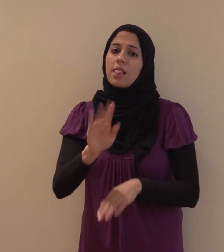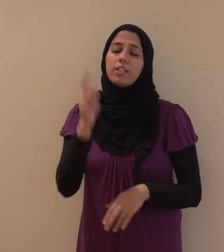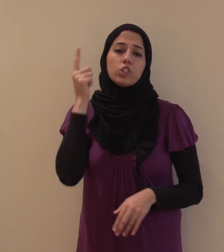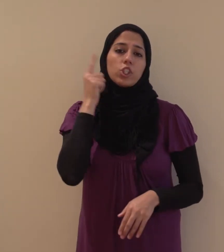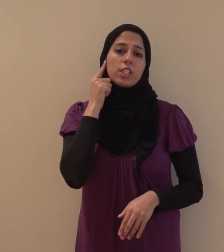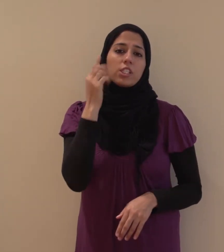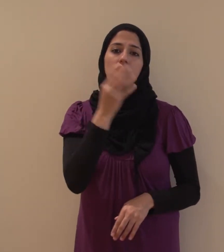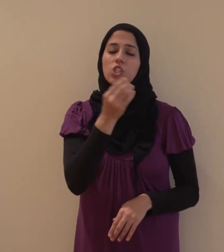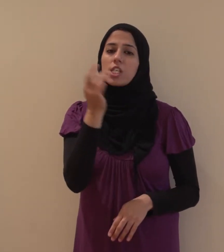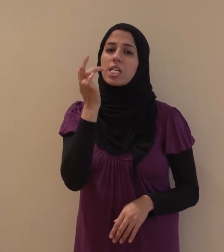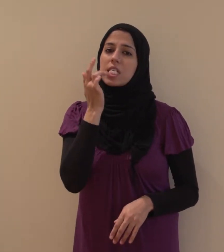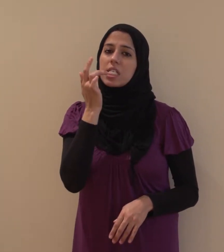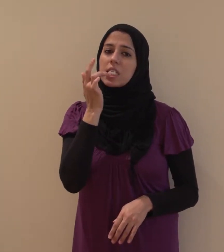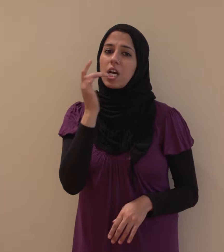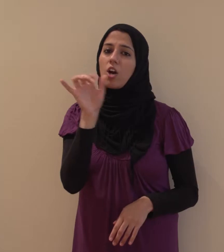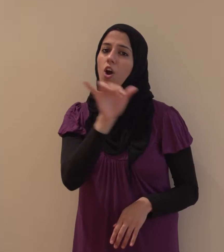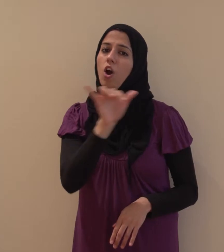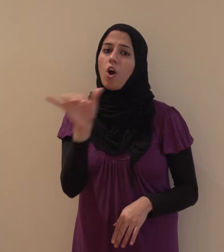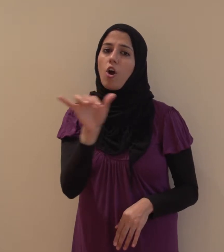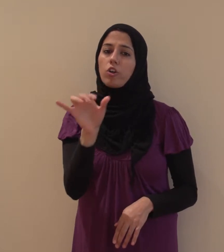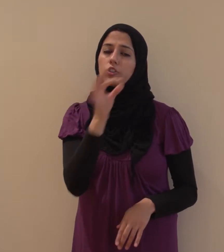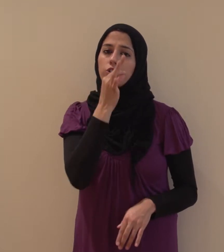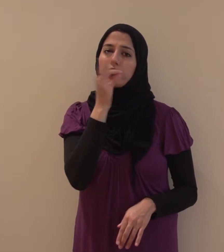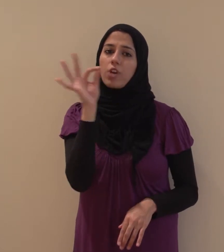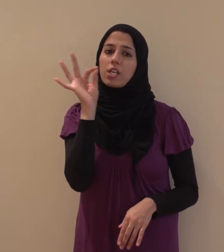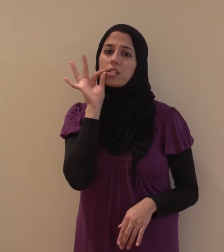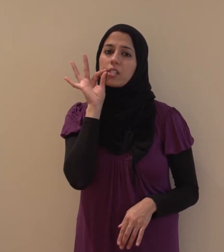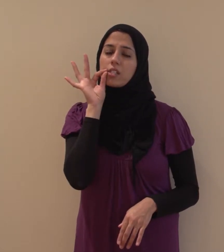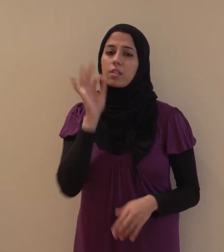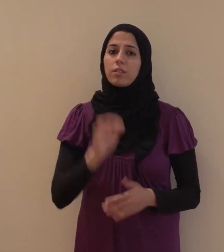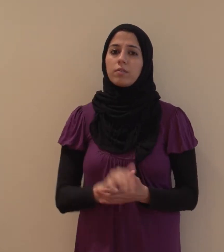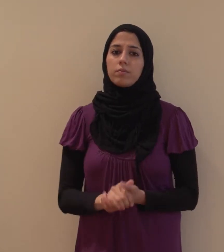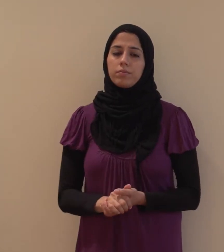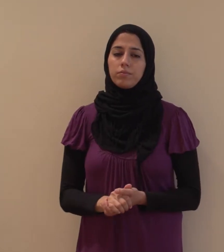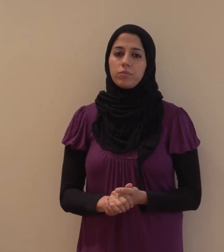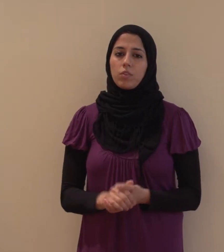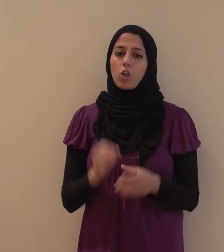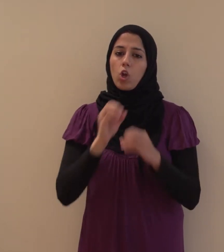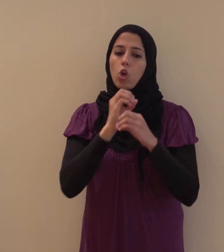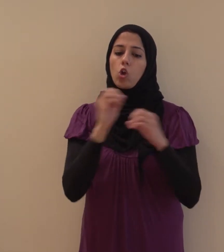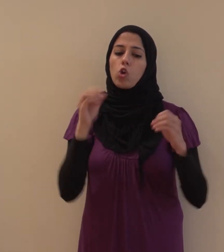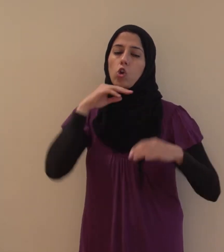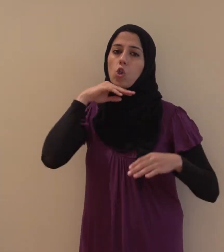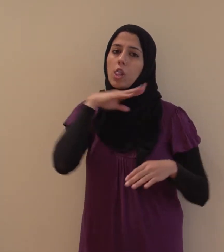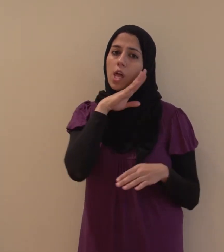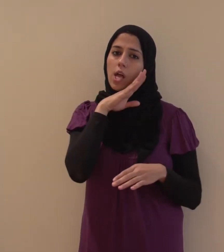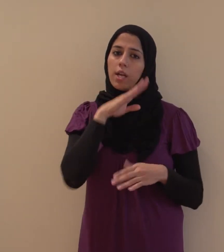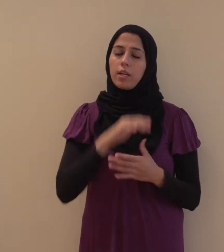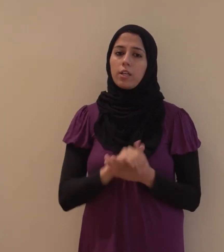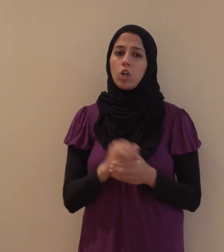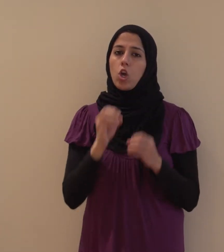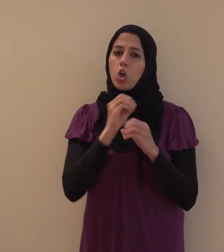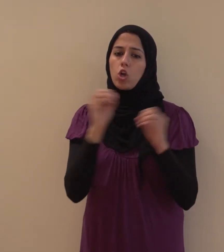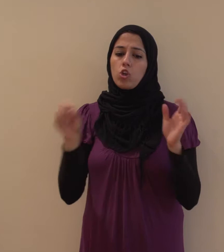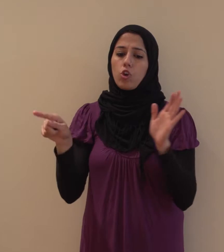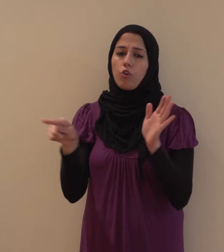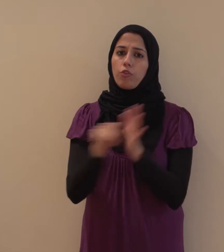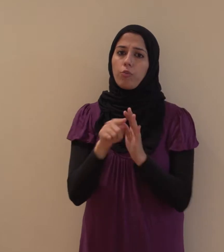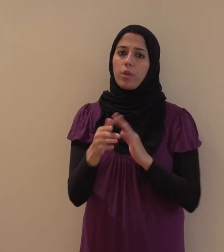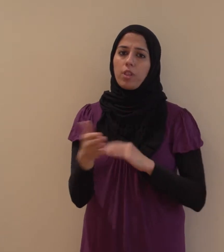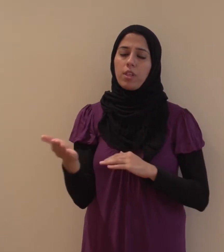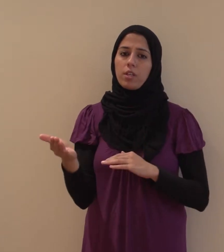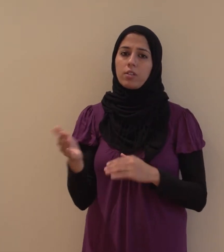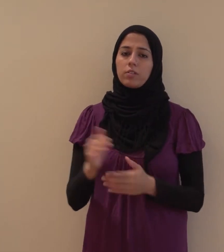ears and your tongue also fast by keeping away from lying and forbidden things. He also mentioned that do not harm